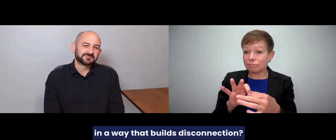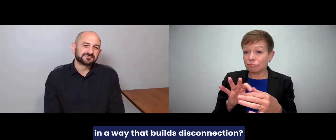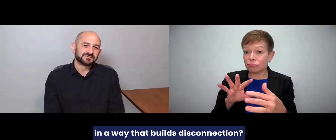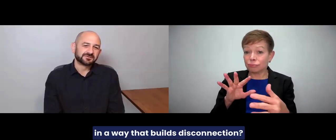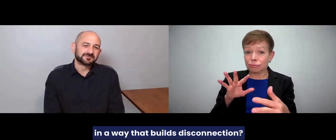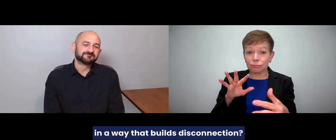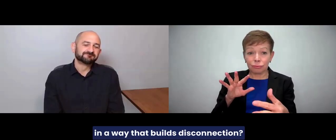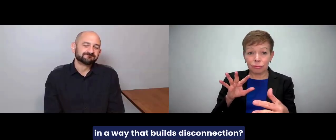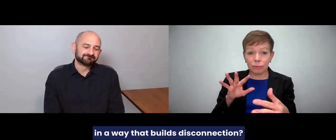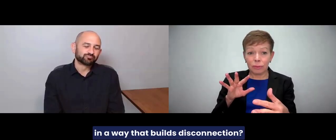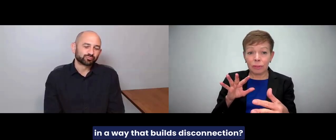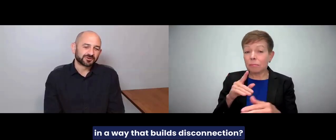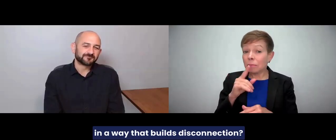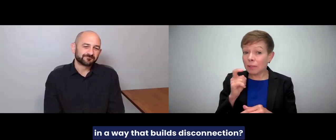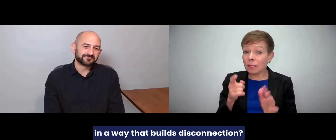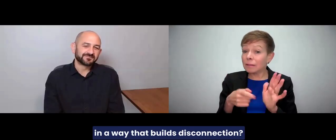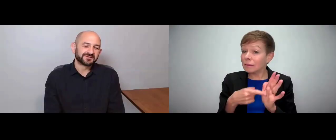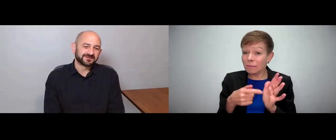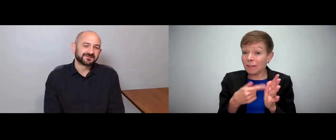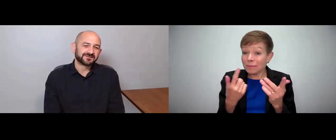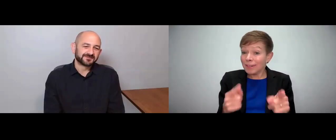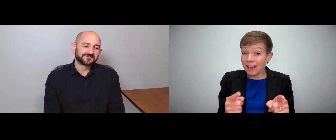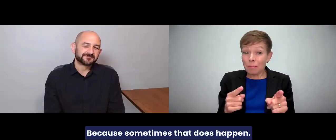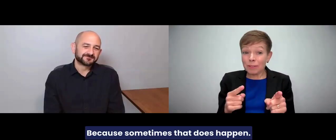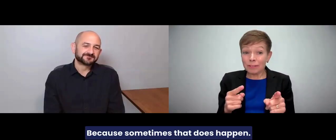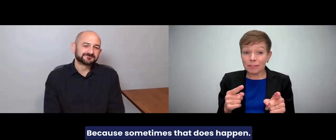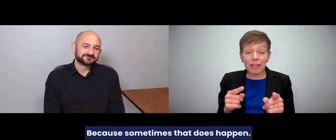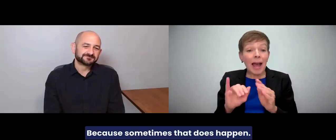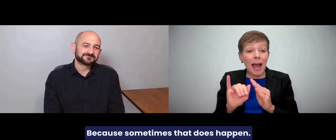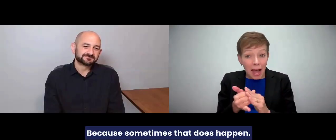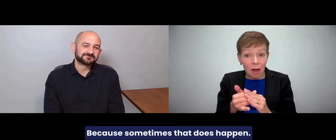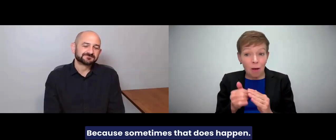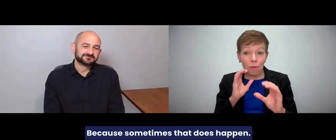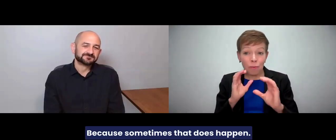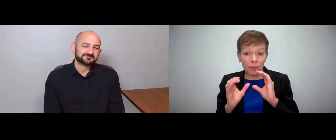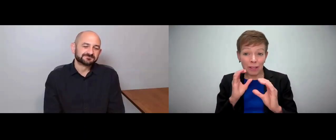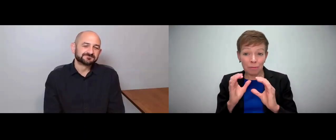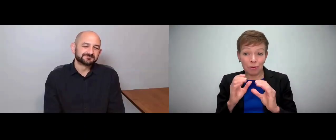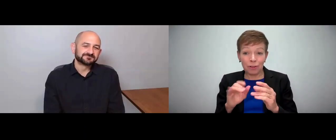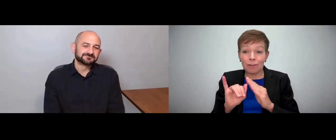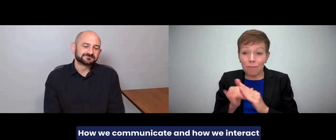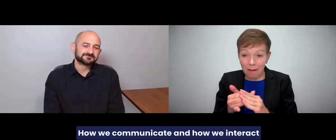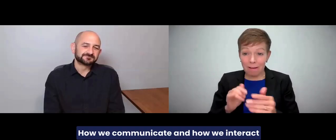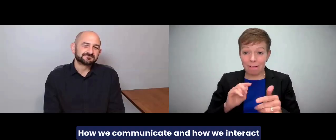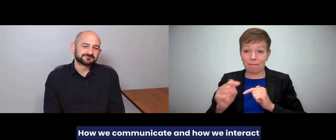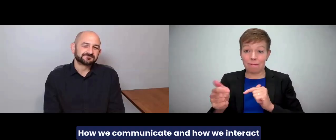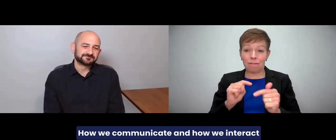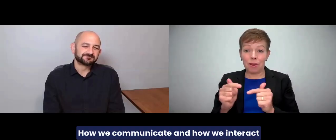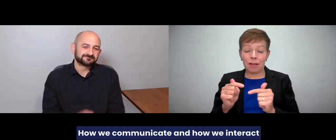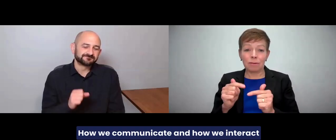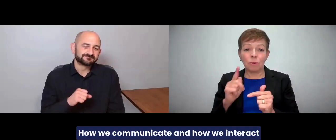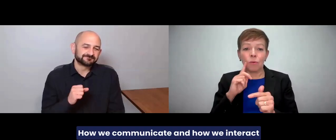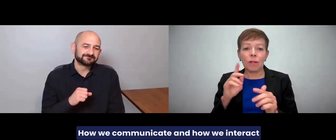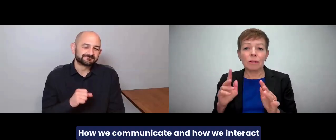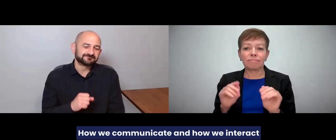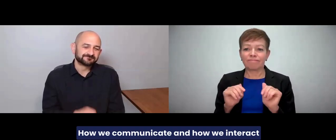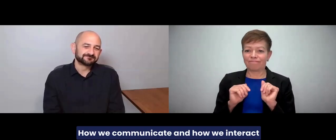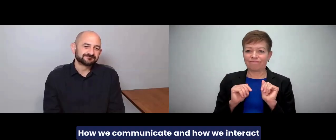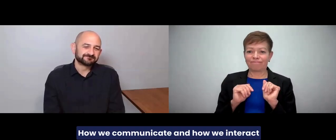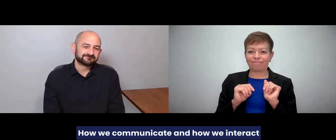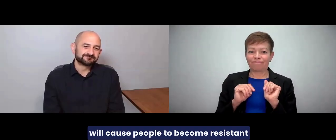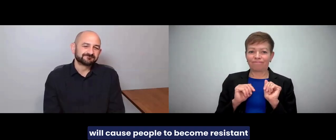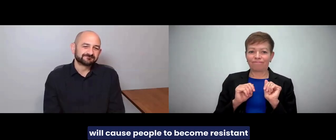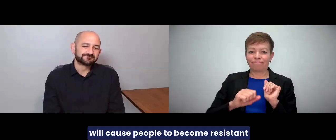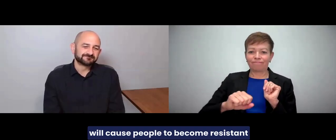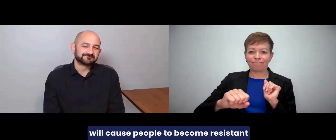way that builds disconnection? Because sometimes that does happen. How we communicate and how we